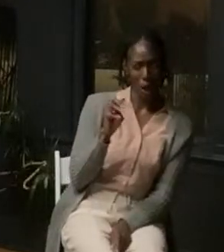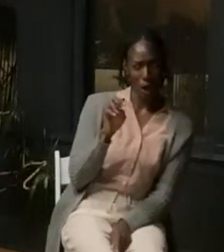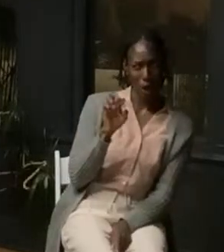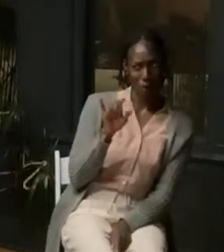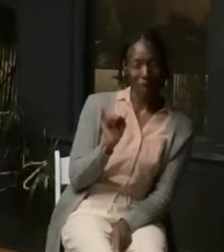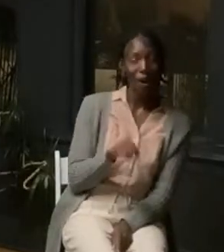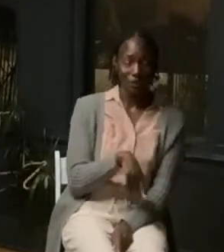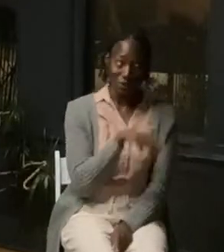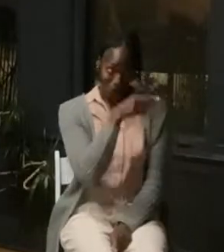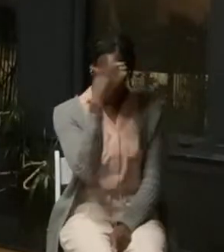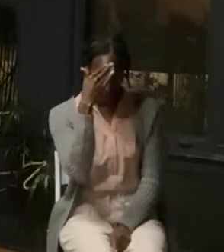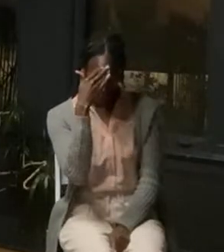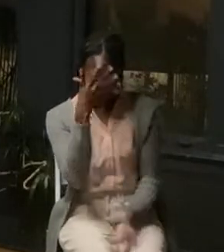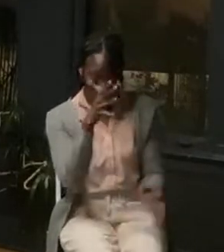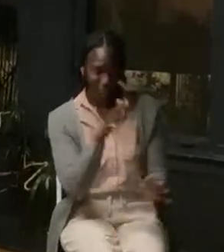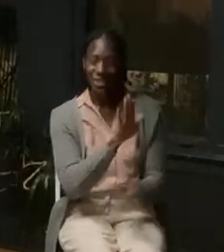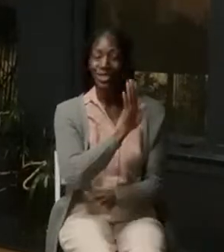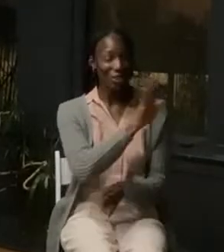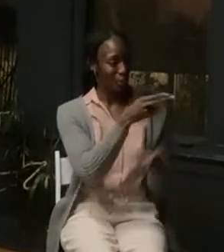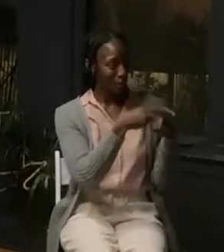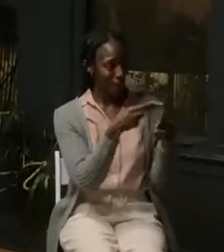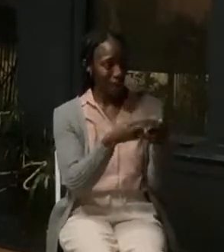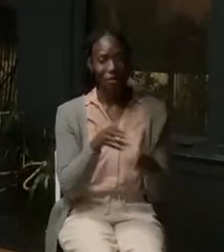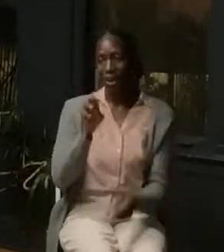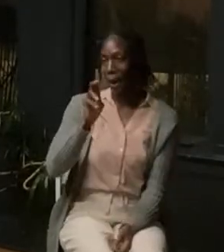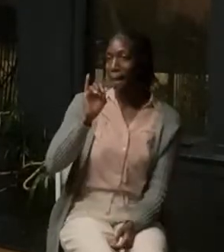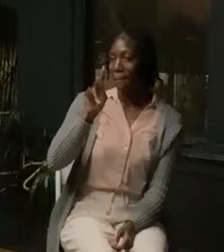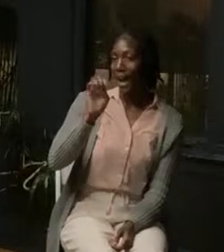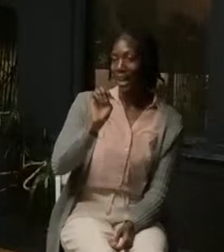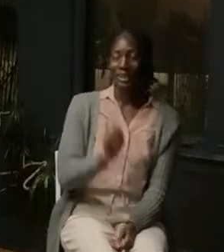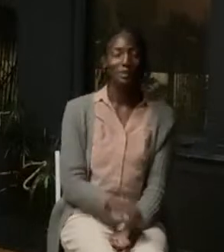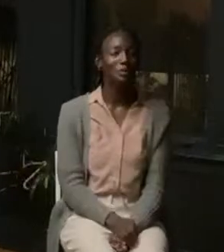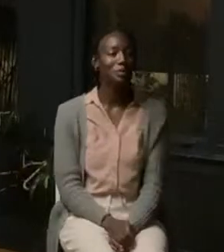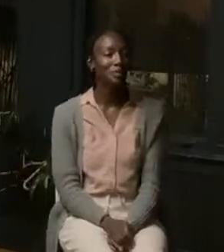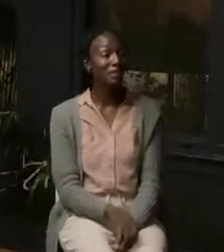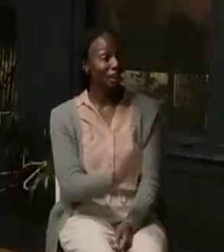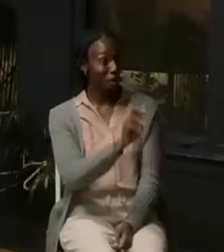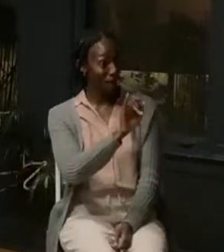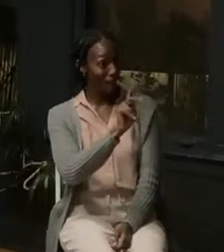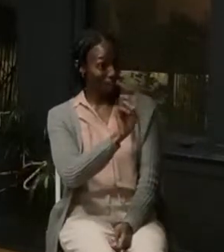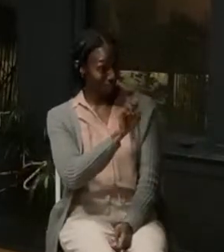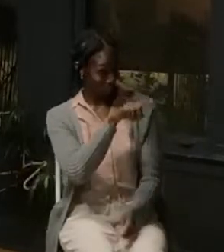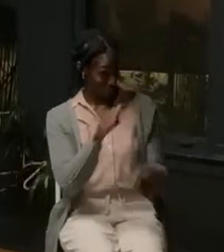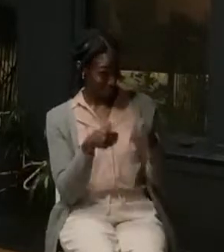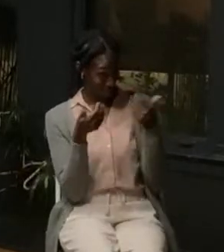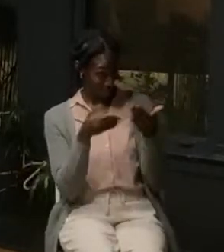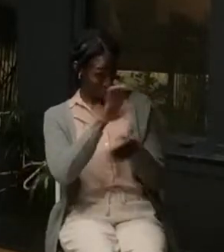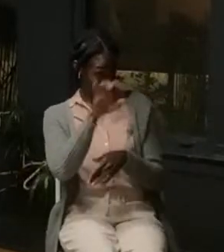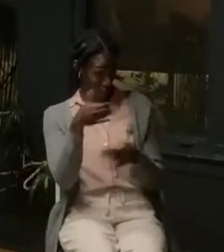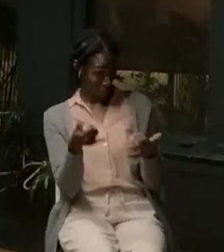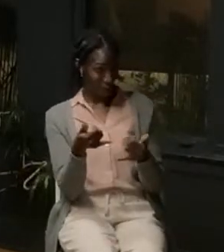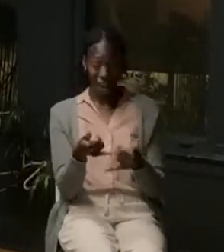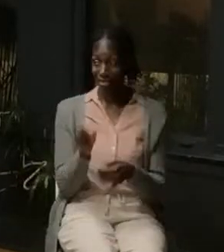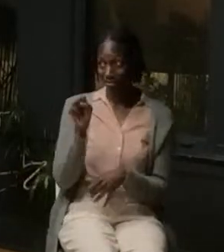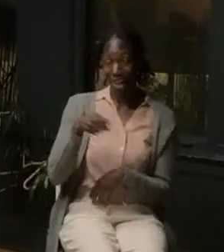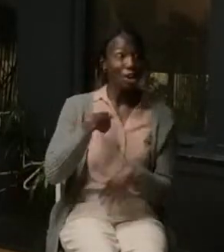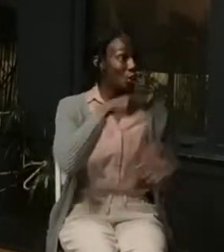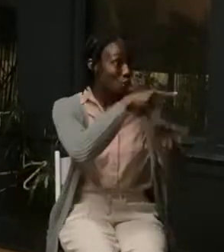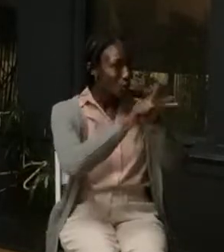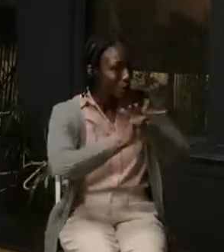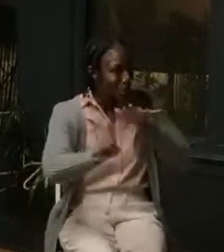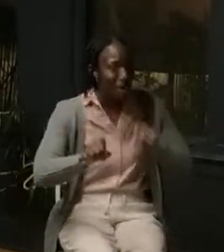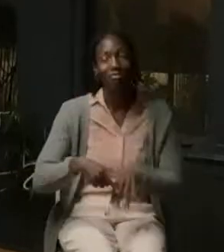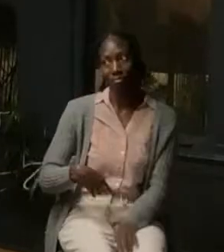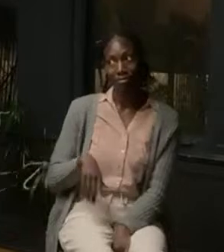I know. What's your name? Mike. Mike? You live in Chicago now? I do. You escaped. I